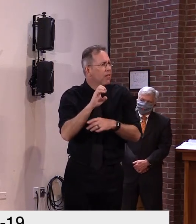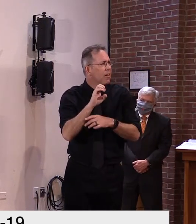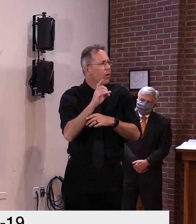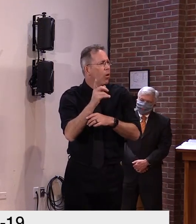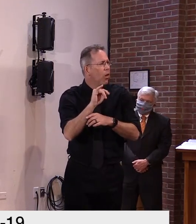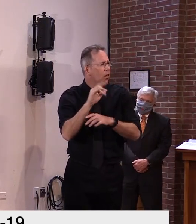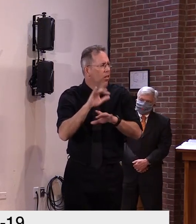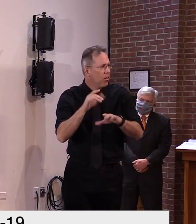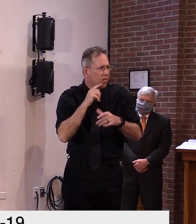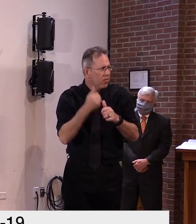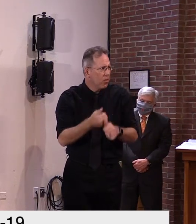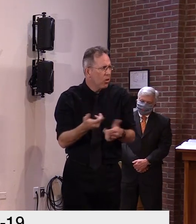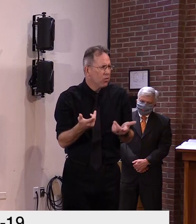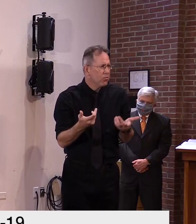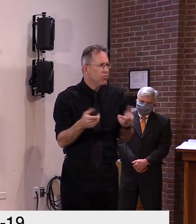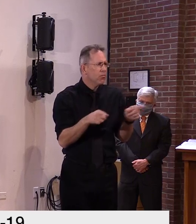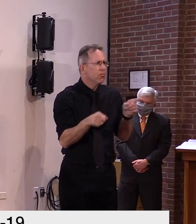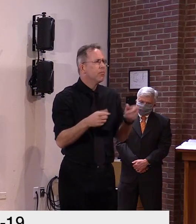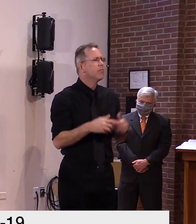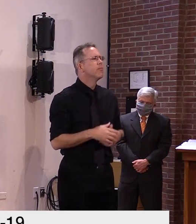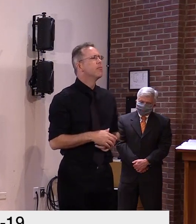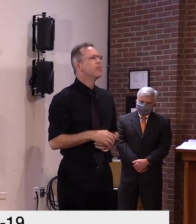stricter.